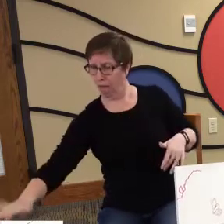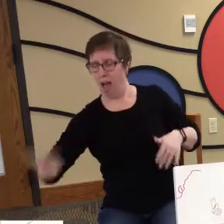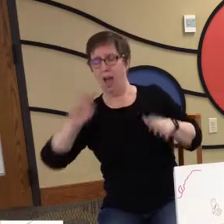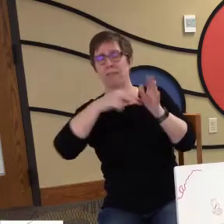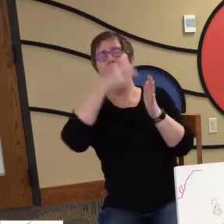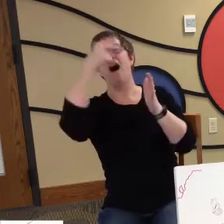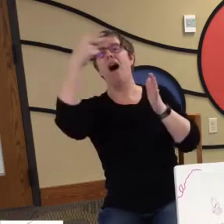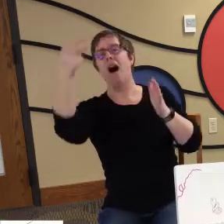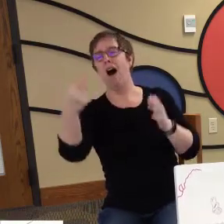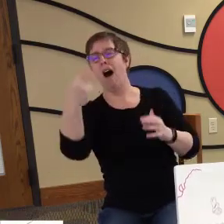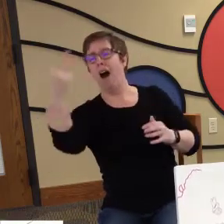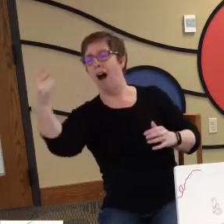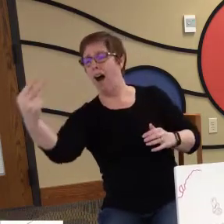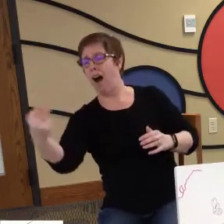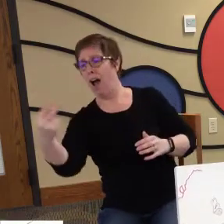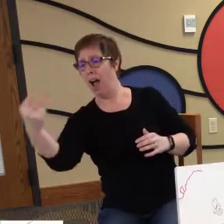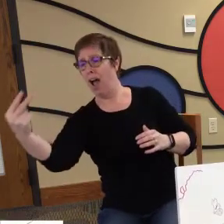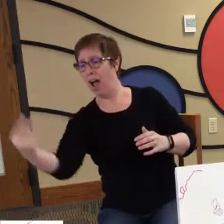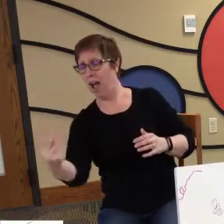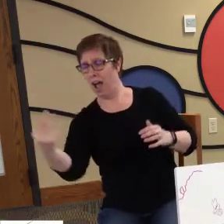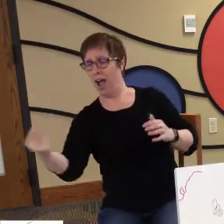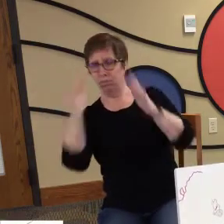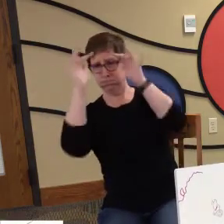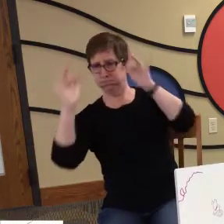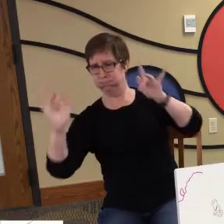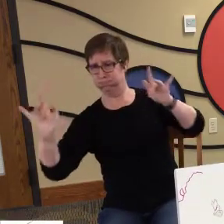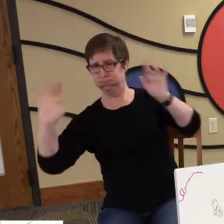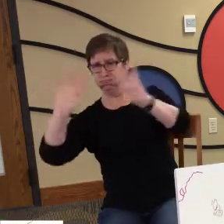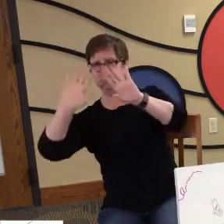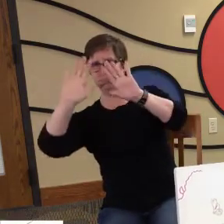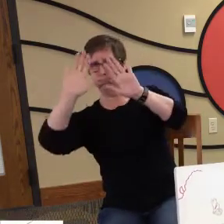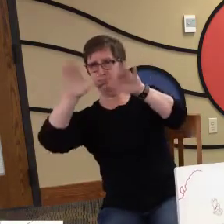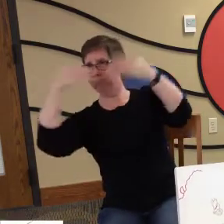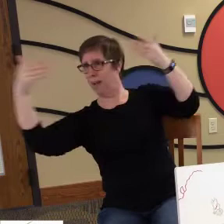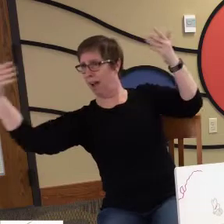was falling in thin air.